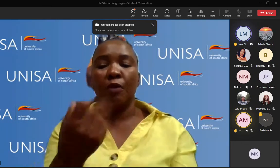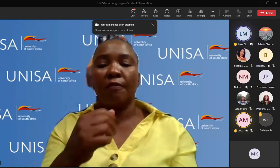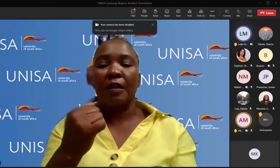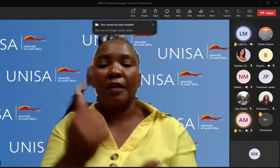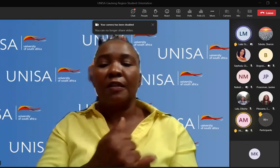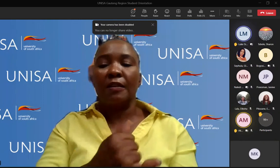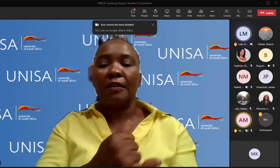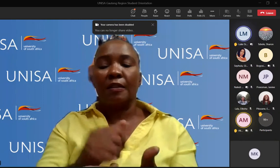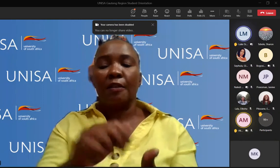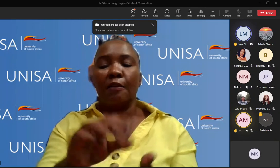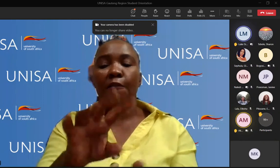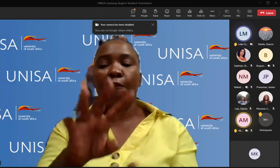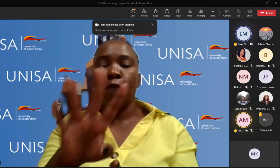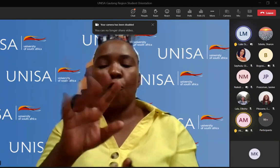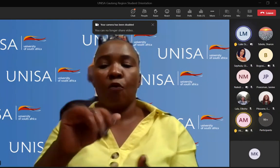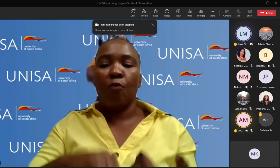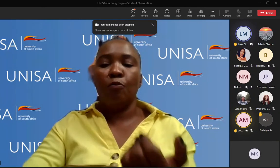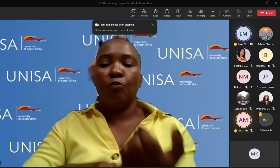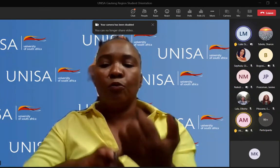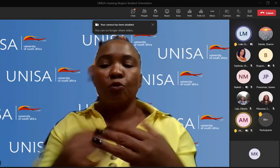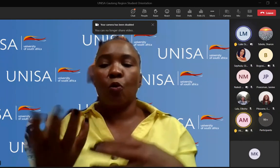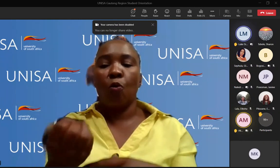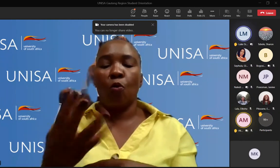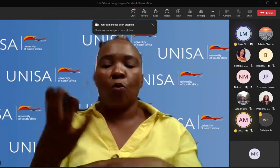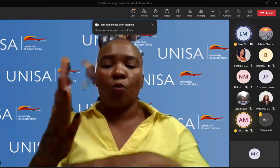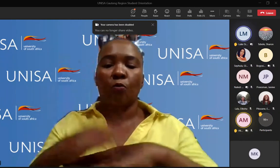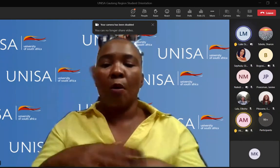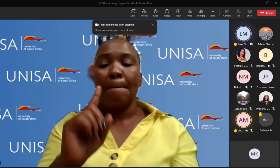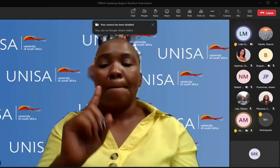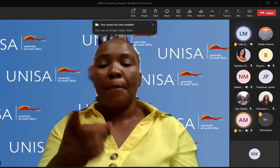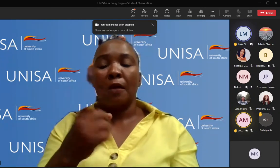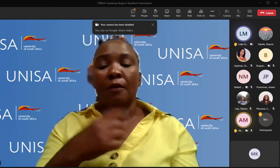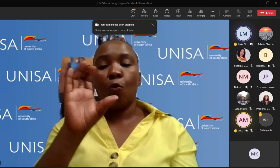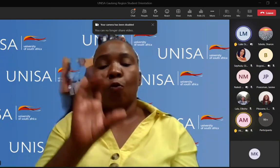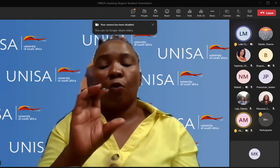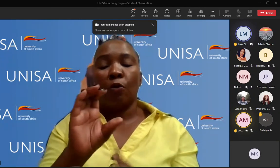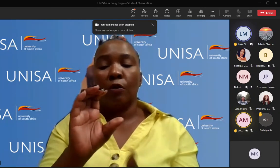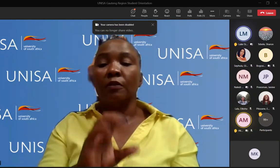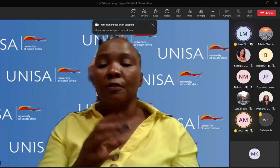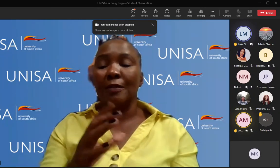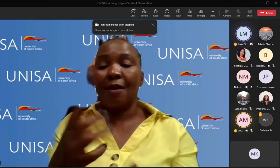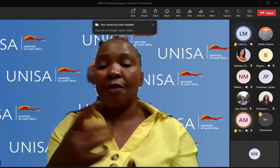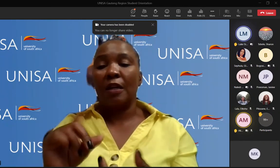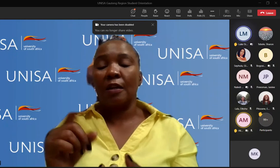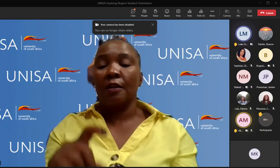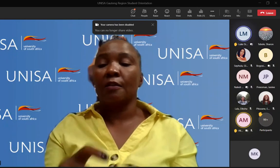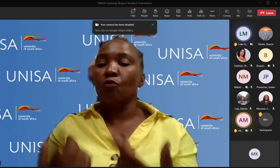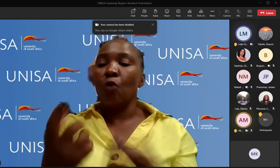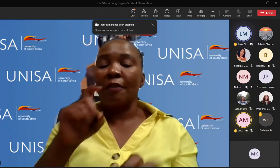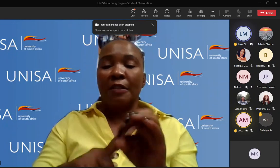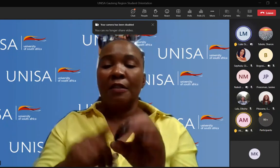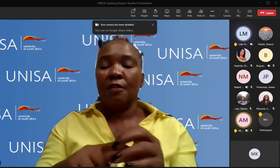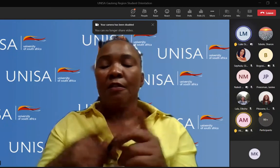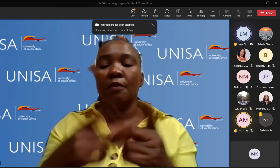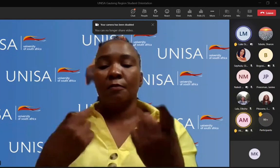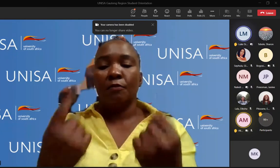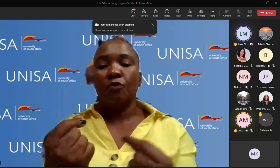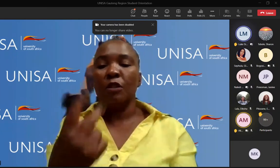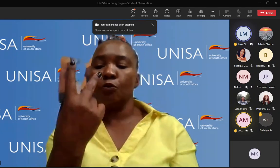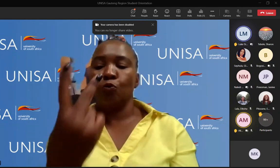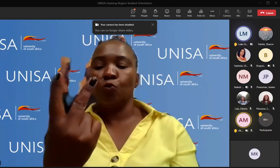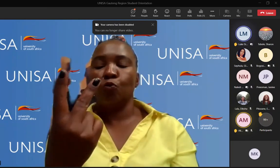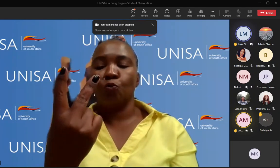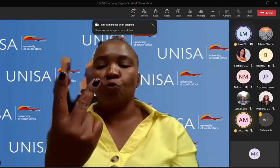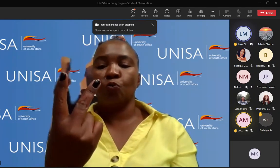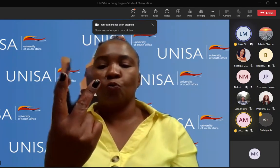or more more modules and the course that I did that I'm doing it on the S2 modules so I wanted to know if